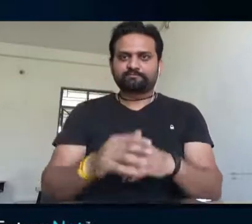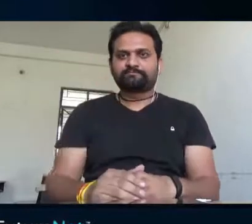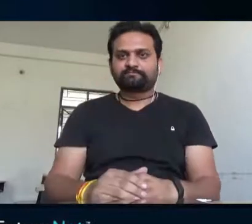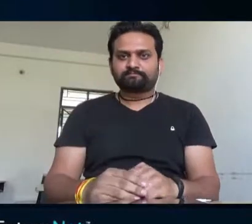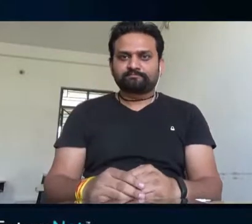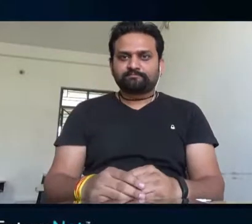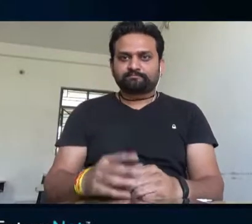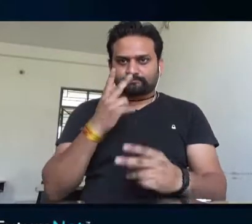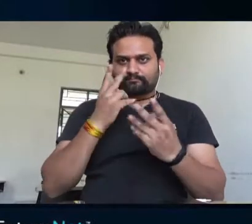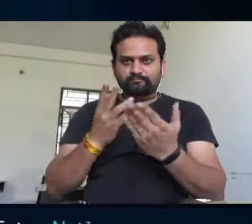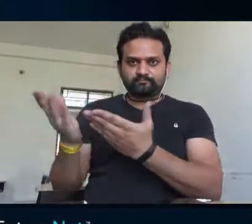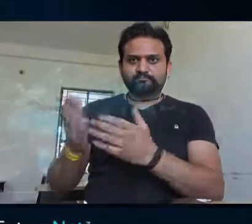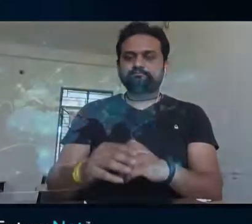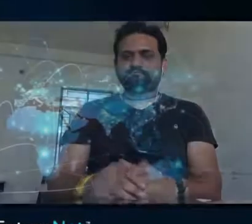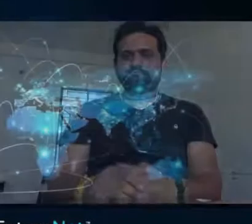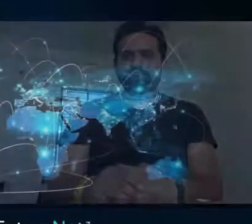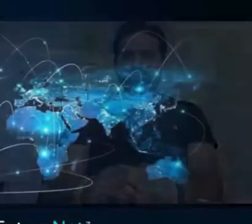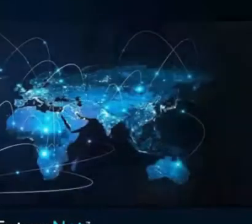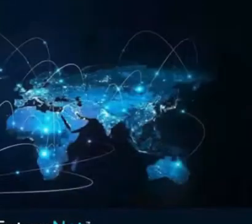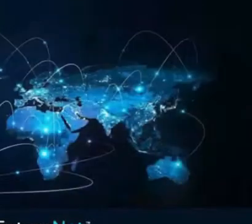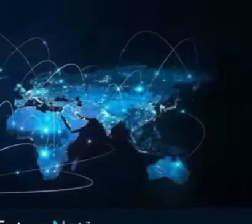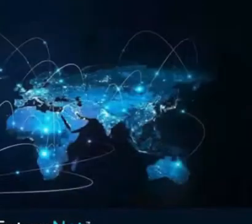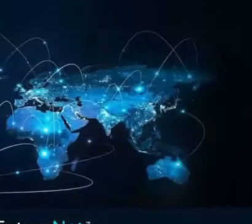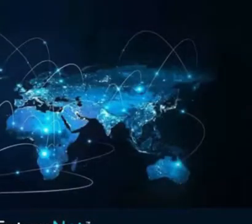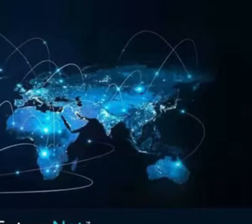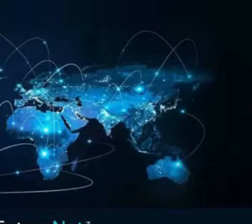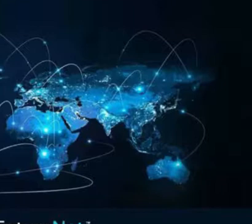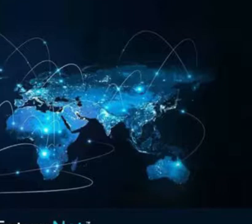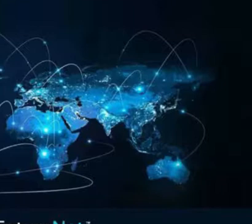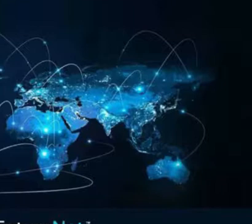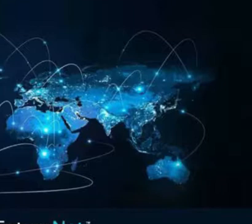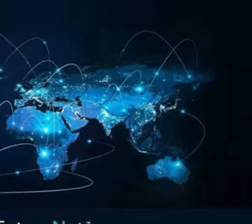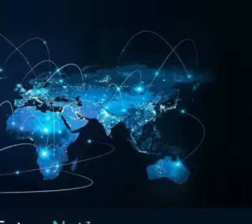and then we start with technical things.